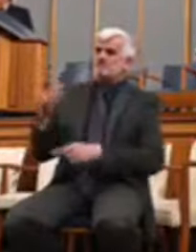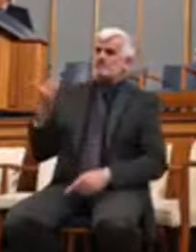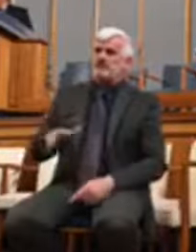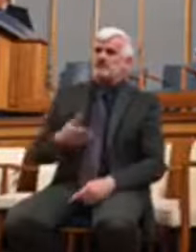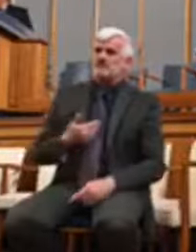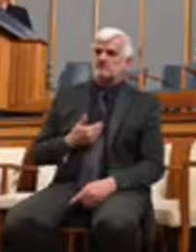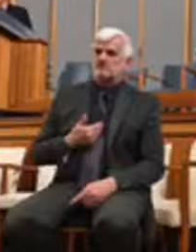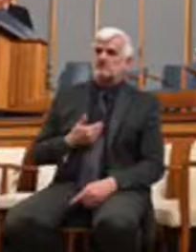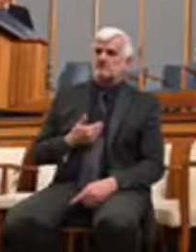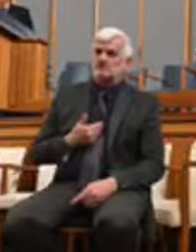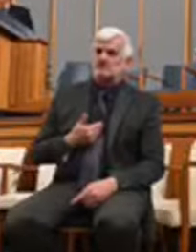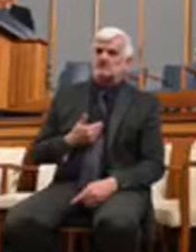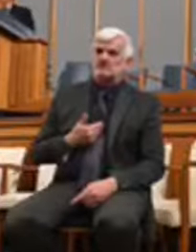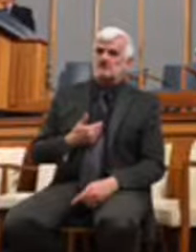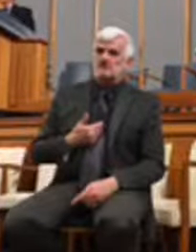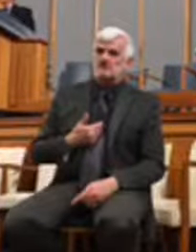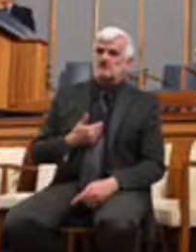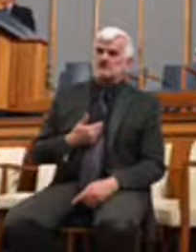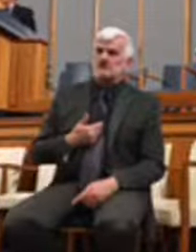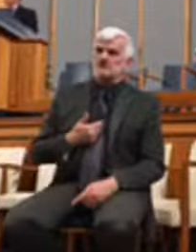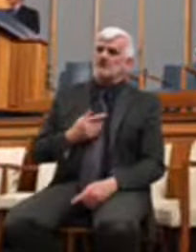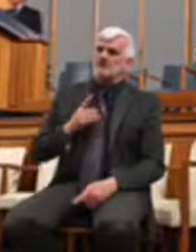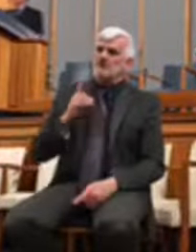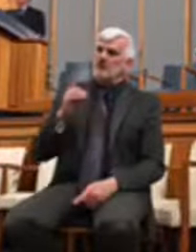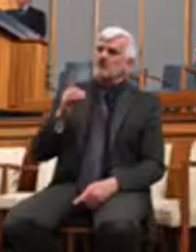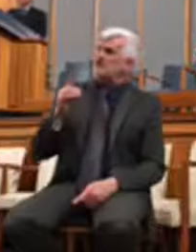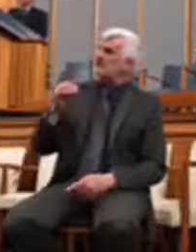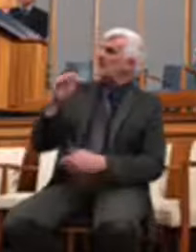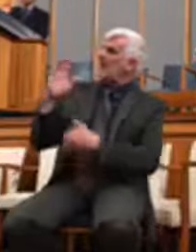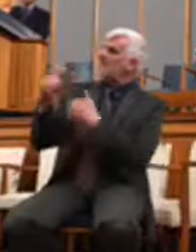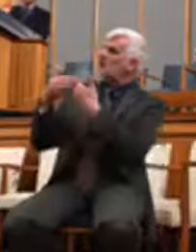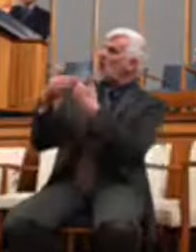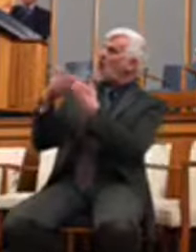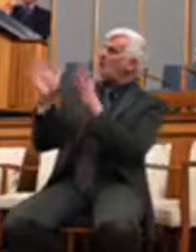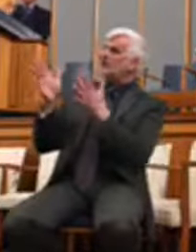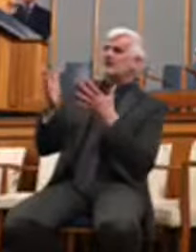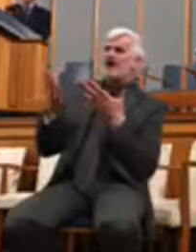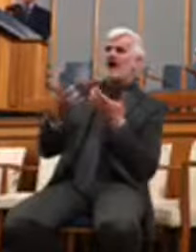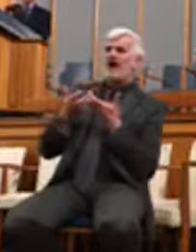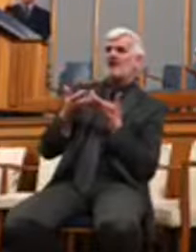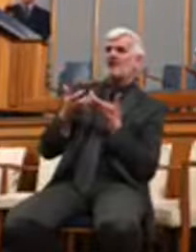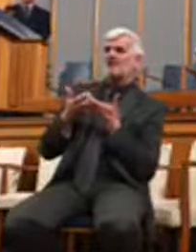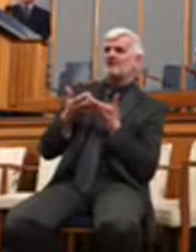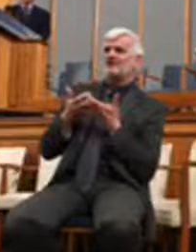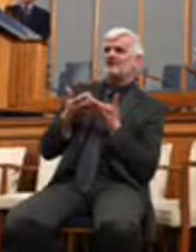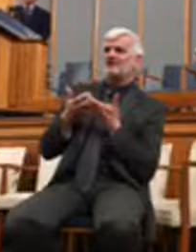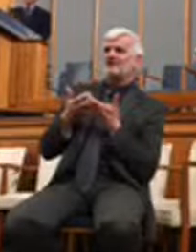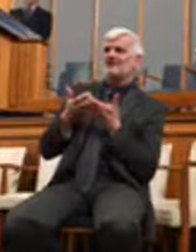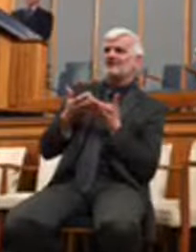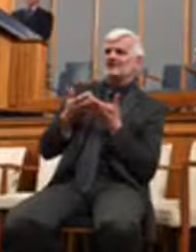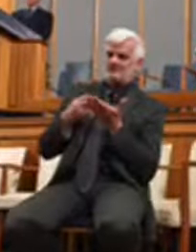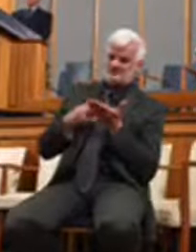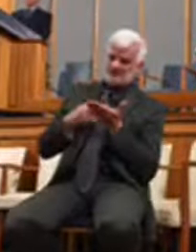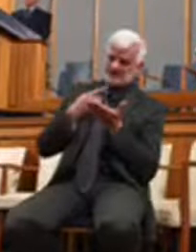to open to you the gates of heaven, the first thing Bible says, I must repent.